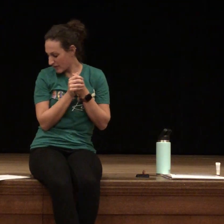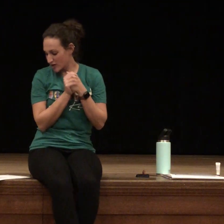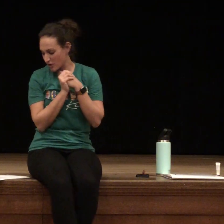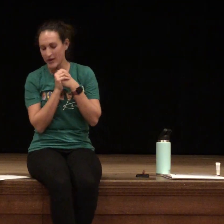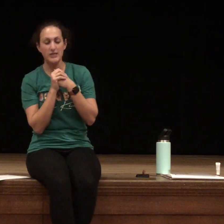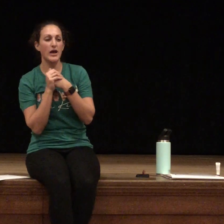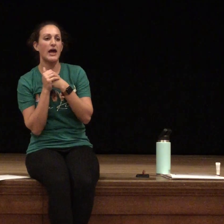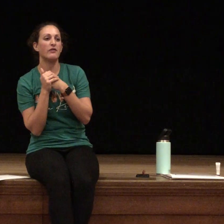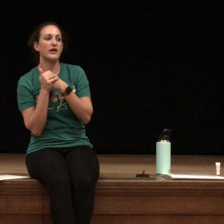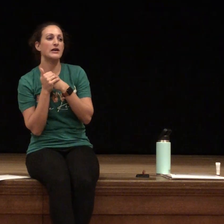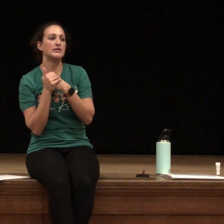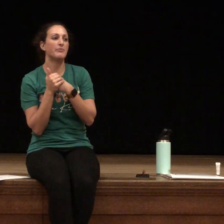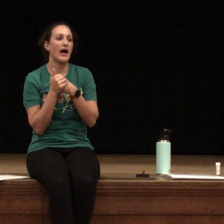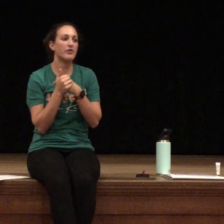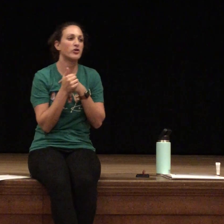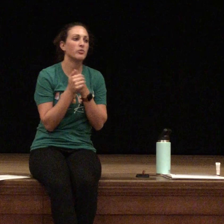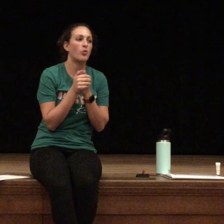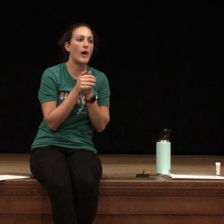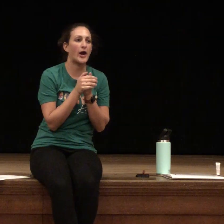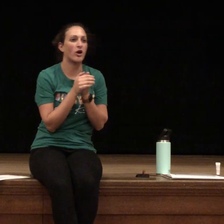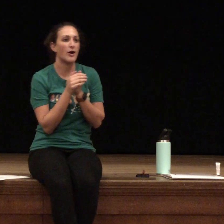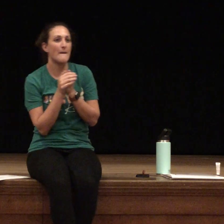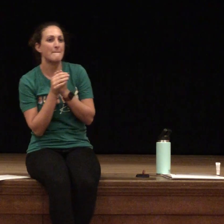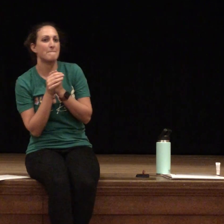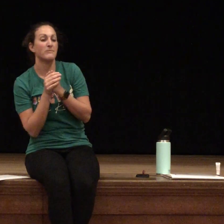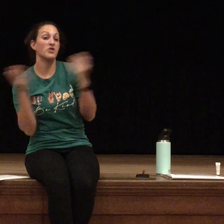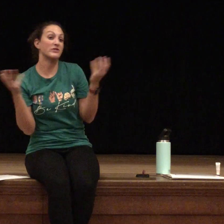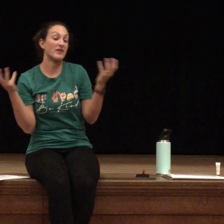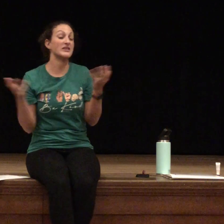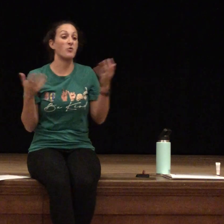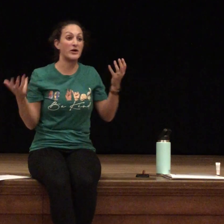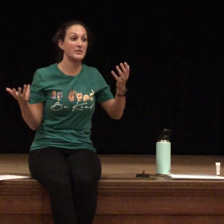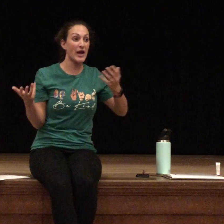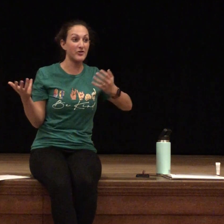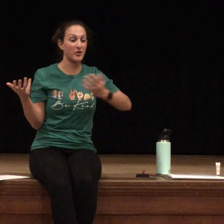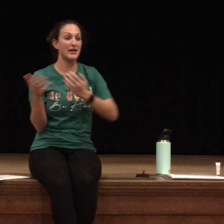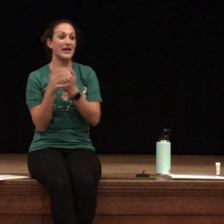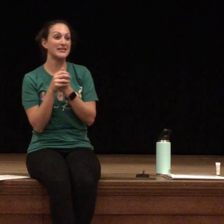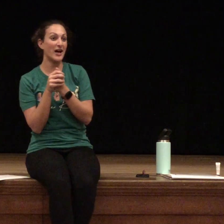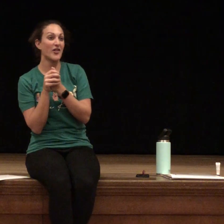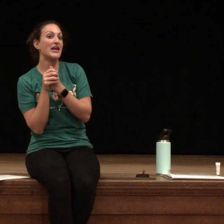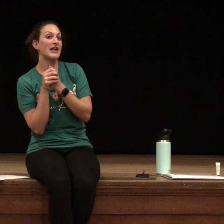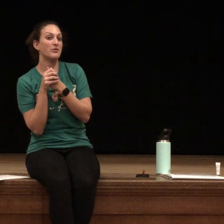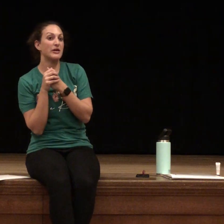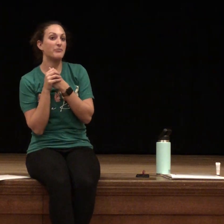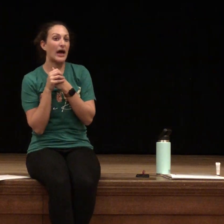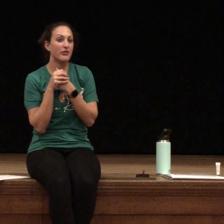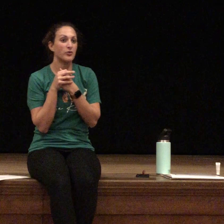So the next one I have is bathroom where. So instead of saying where's the bathroom in ASL, it would be bathroom